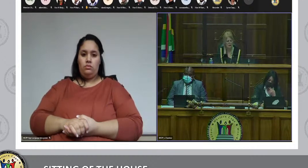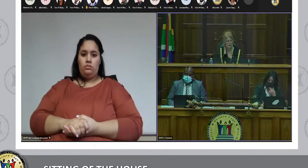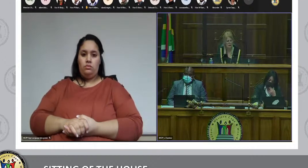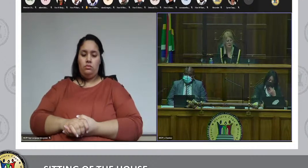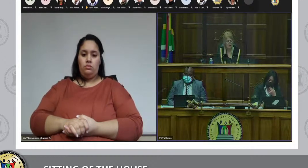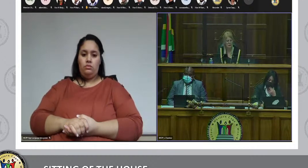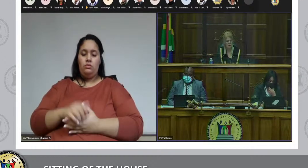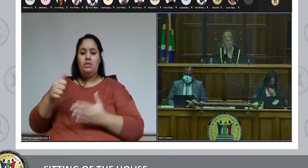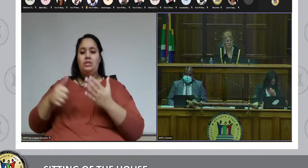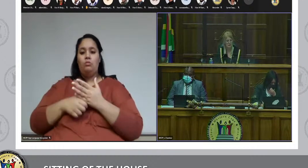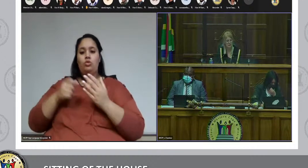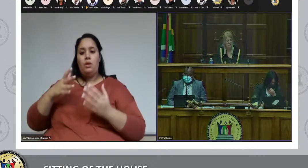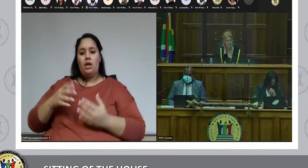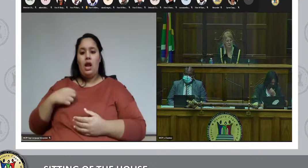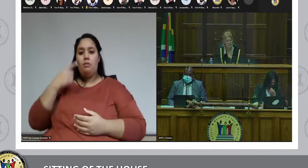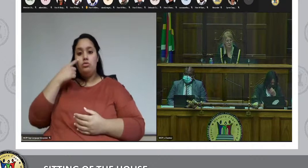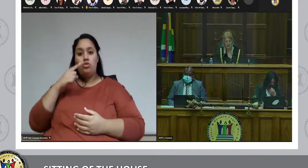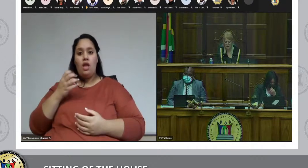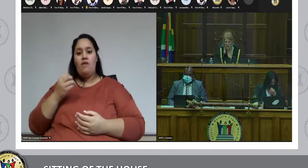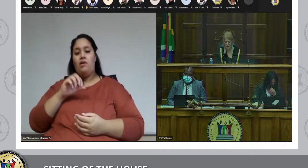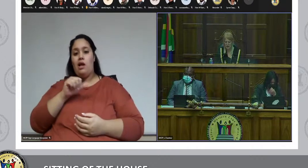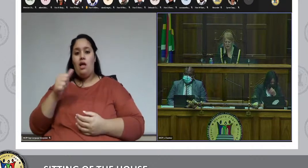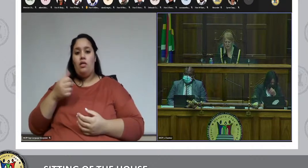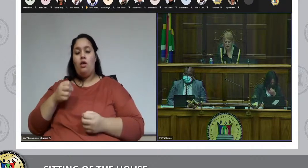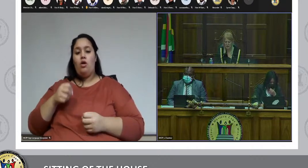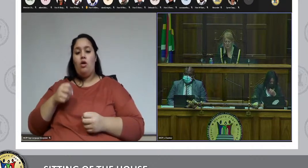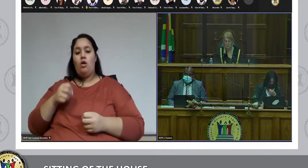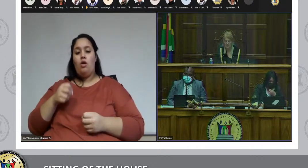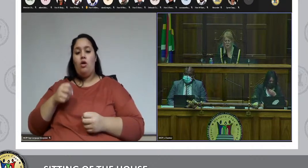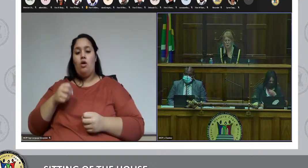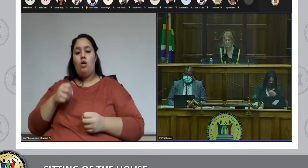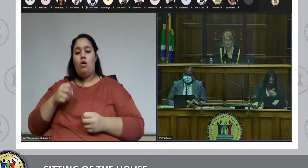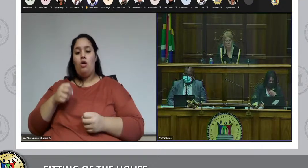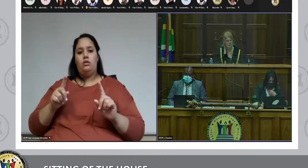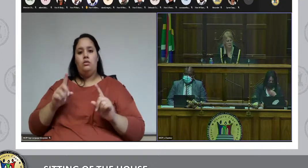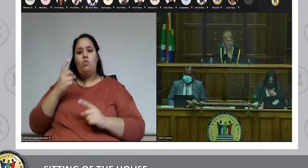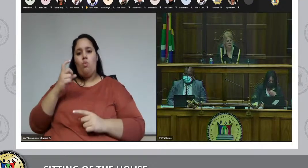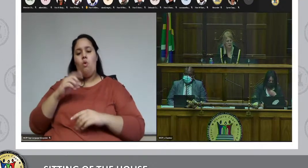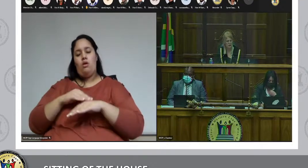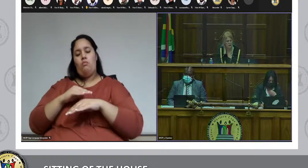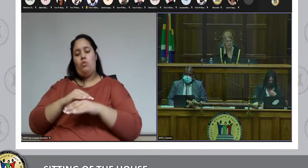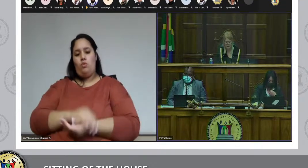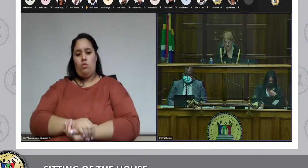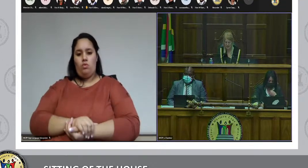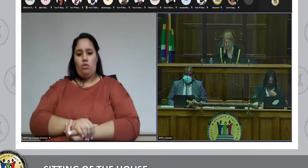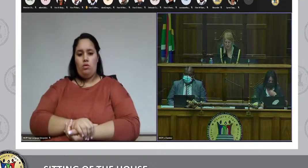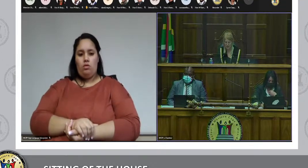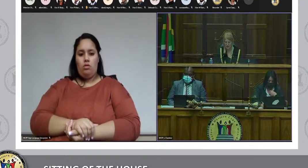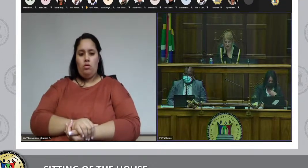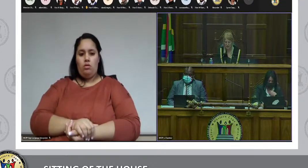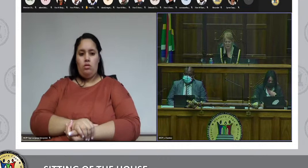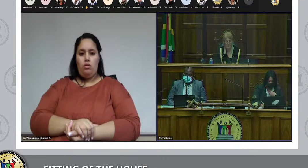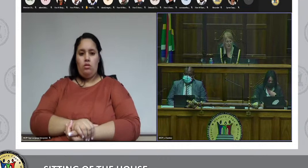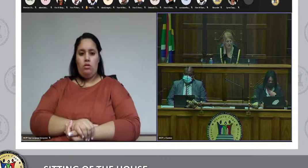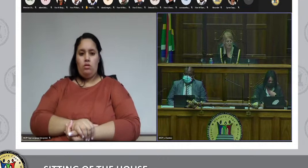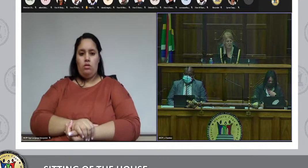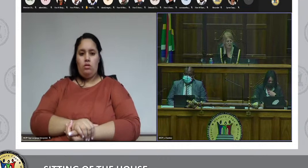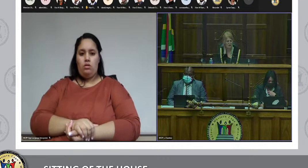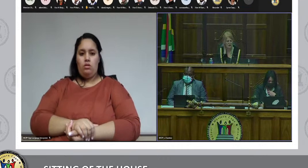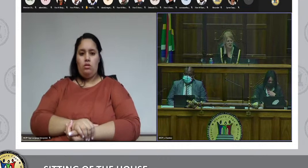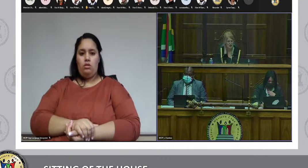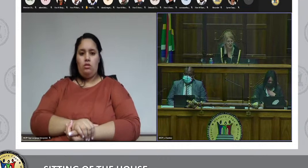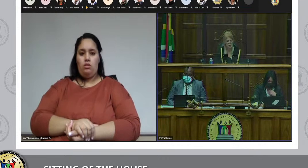Deputy Speaker, I'm just checking if there's another opportunity, but I believe there's one more. You and Honourable Kama